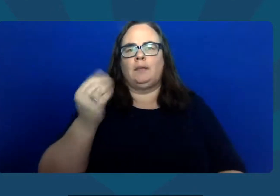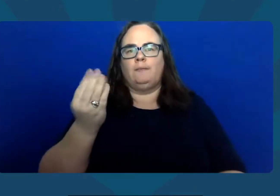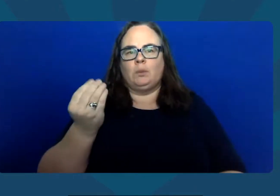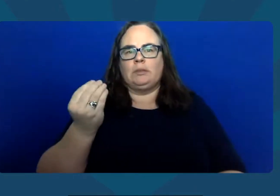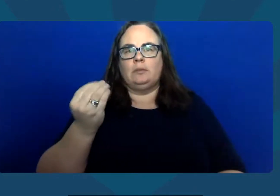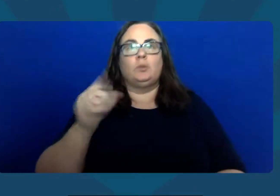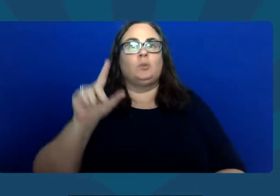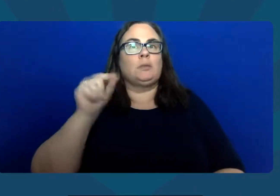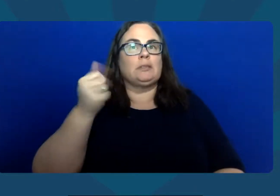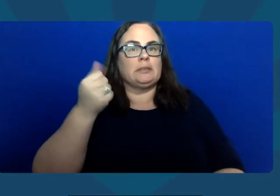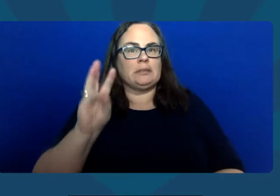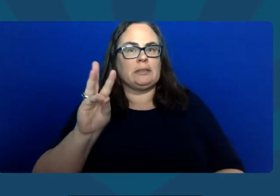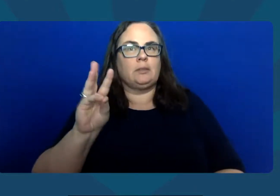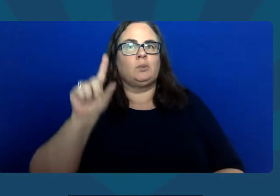2014,